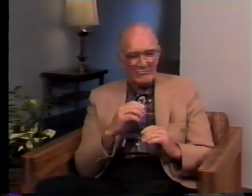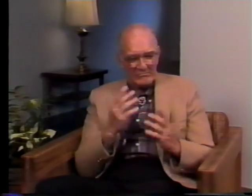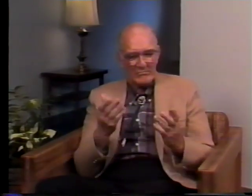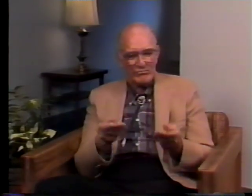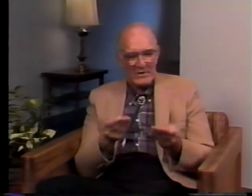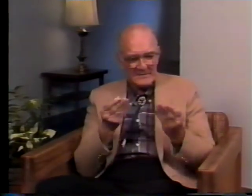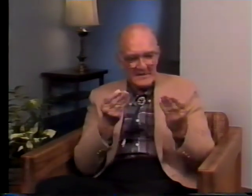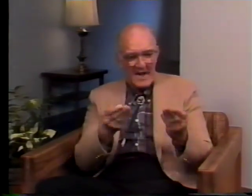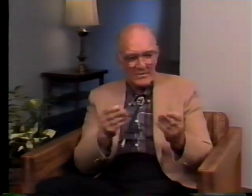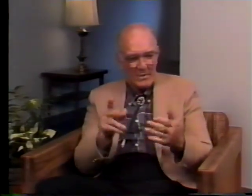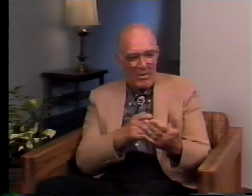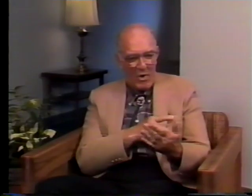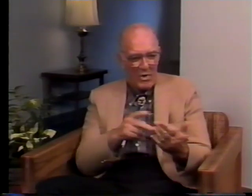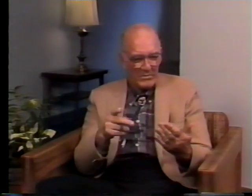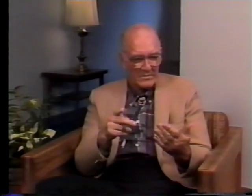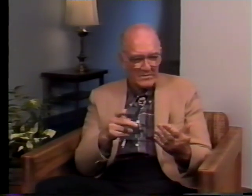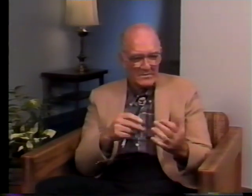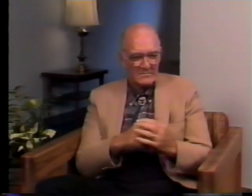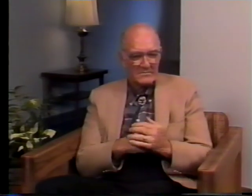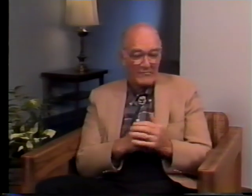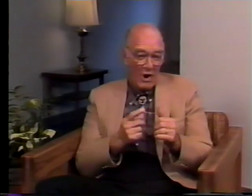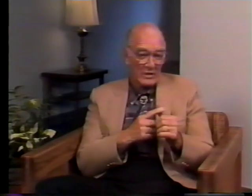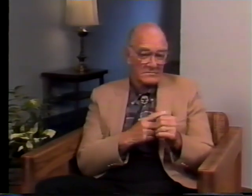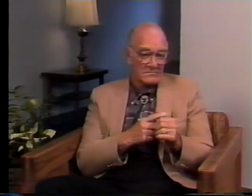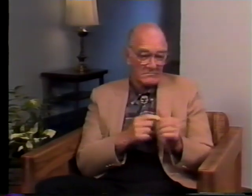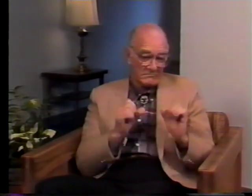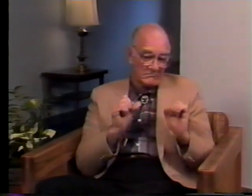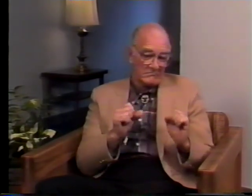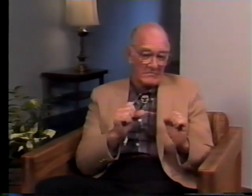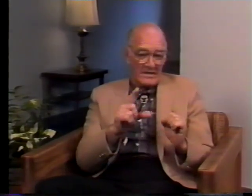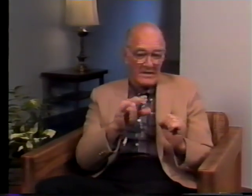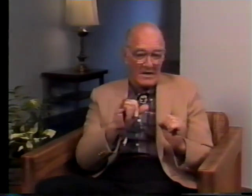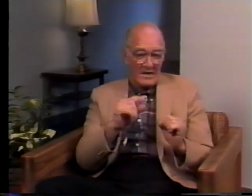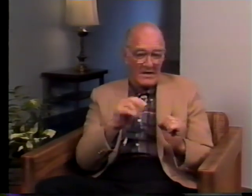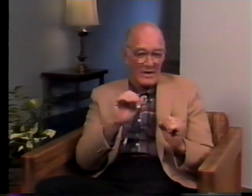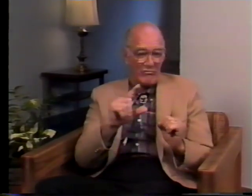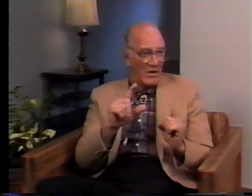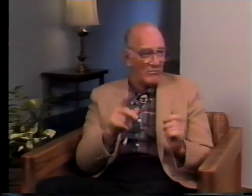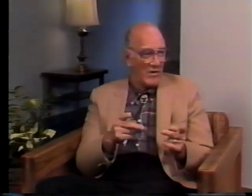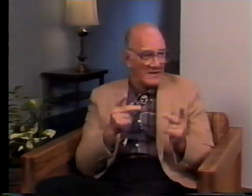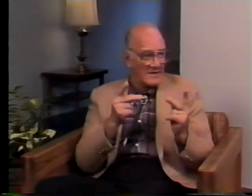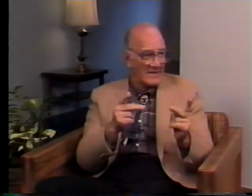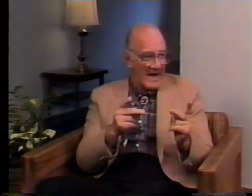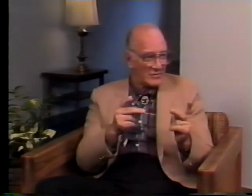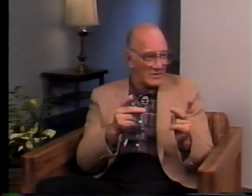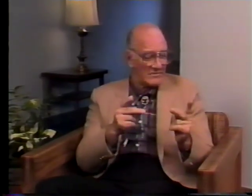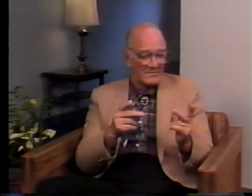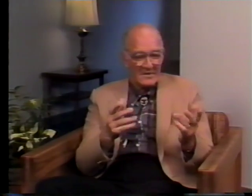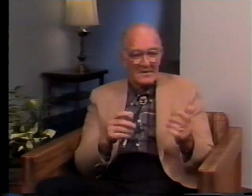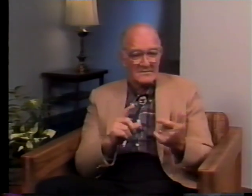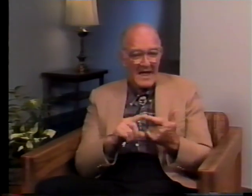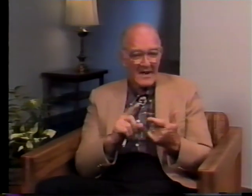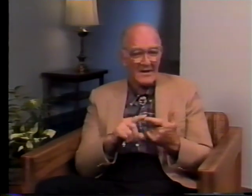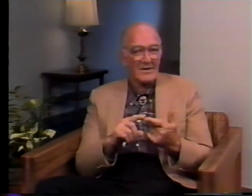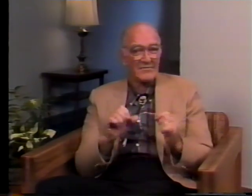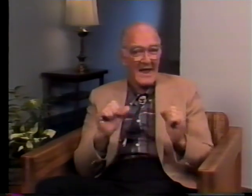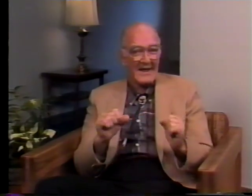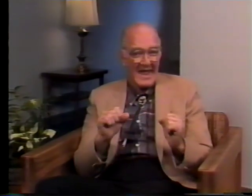should present the poem first in a literal presentation. Second, if they